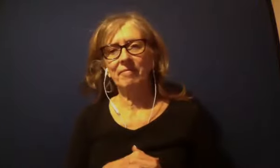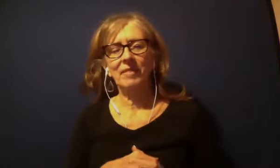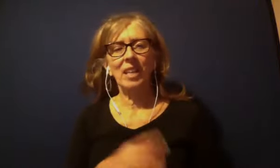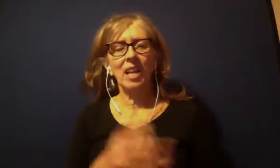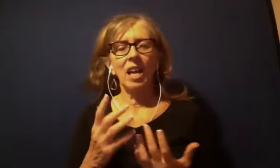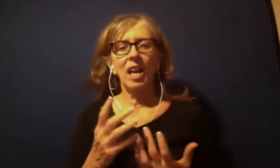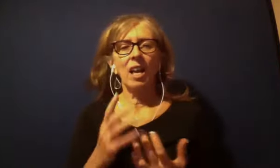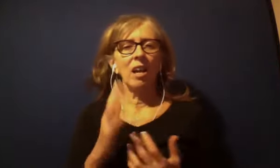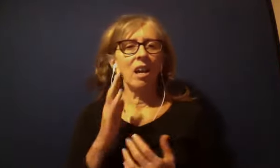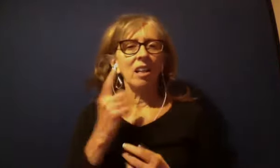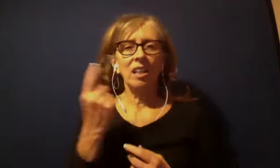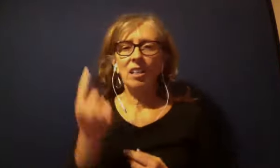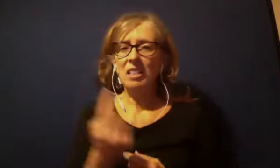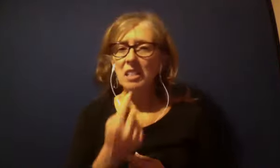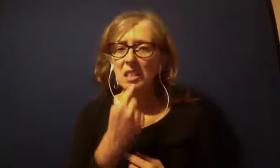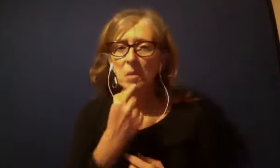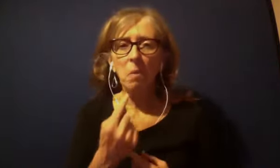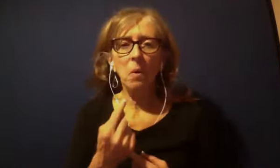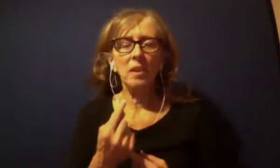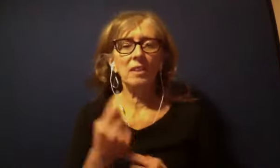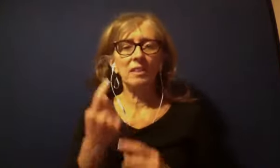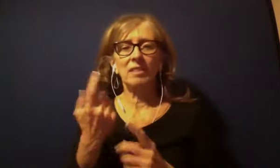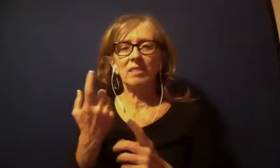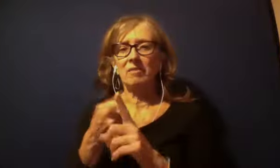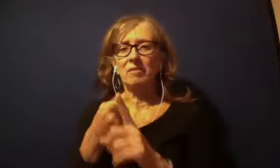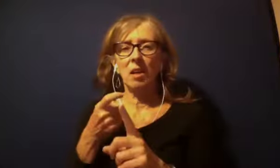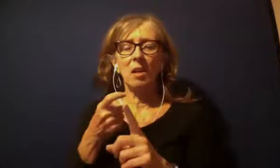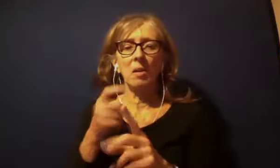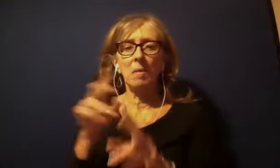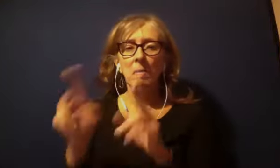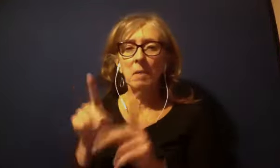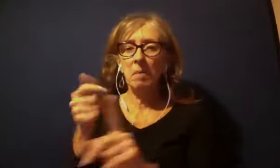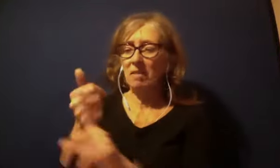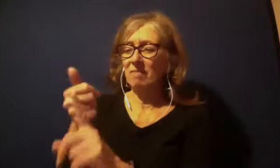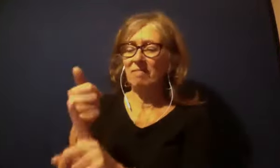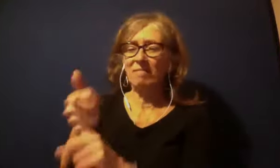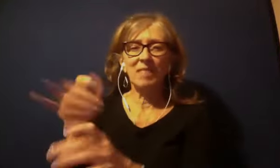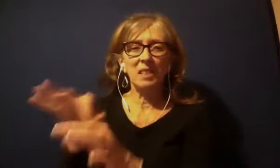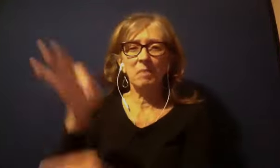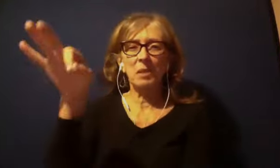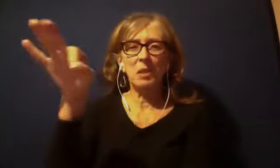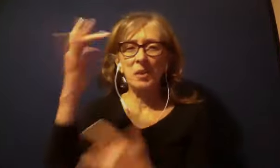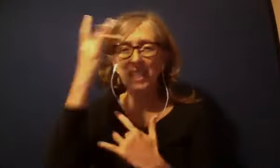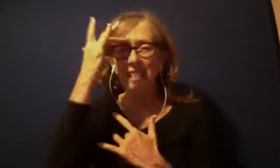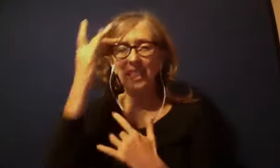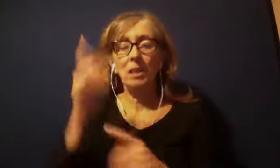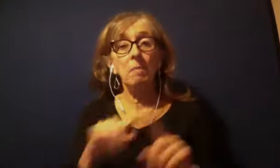just getting constantly disappointed from spiritually sick people. And, having Al-Anon, having this